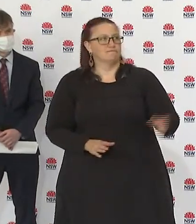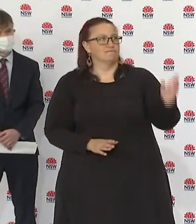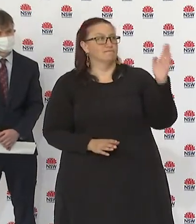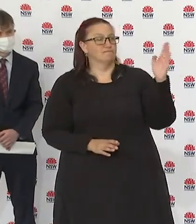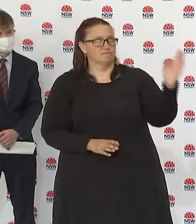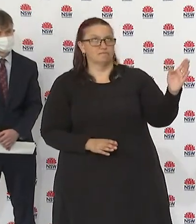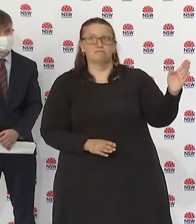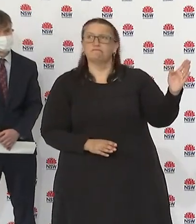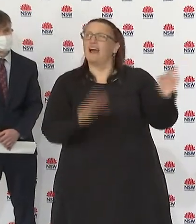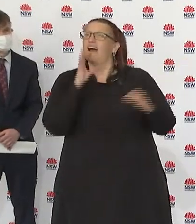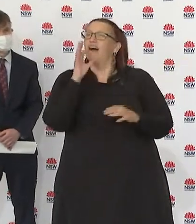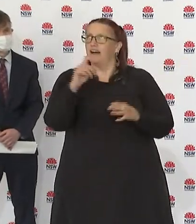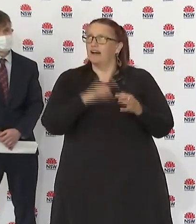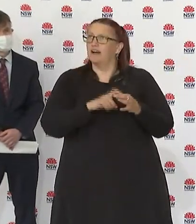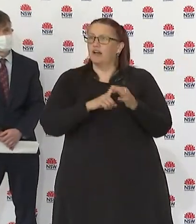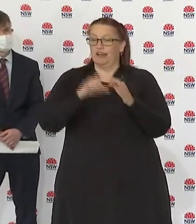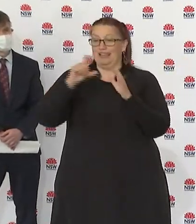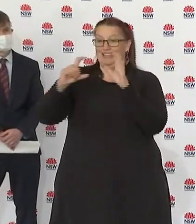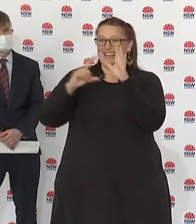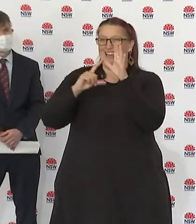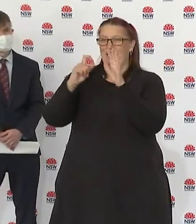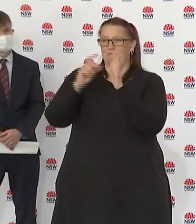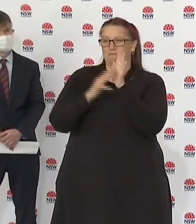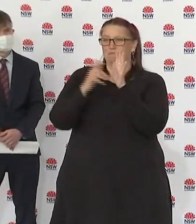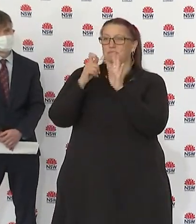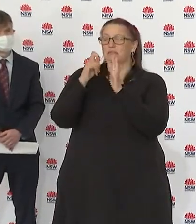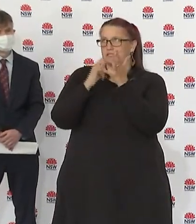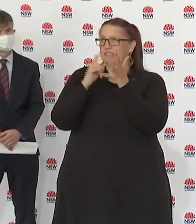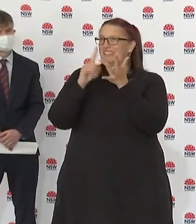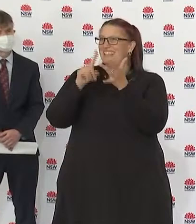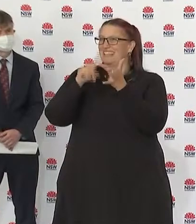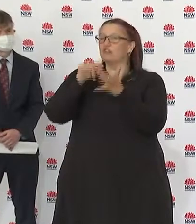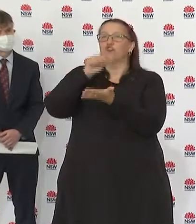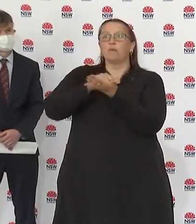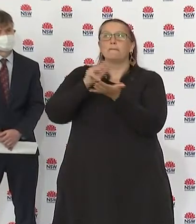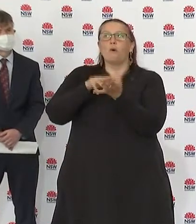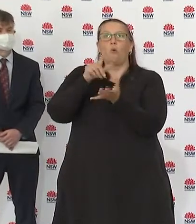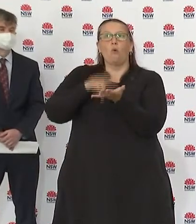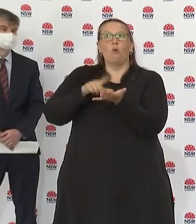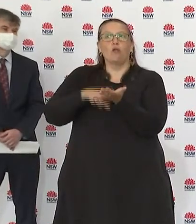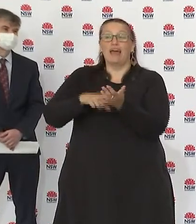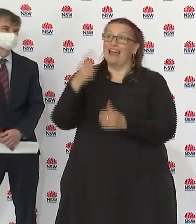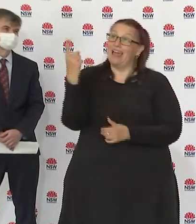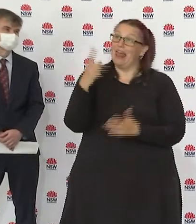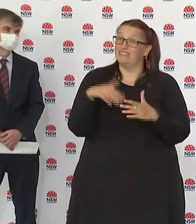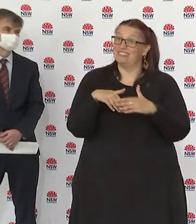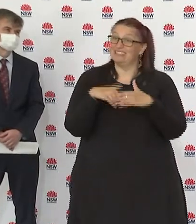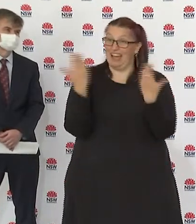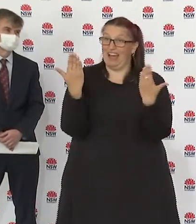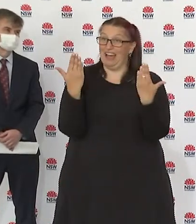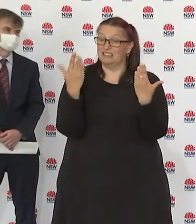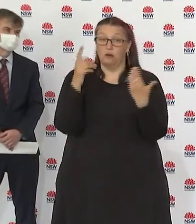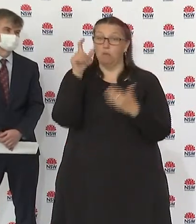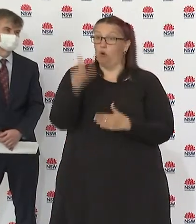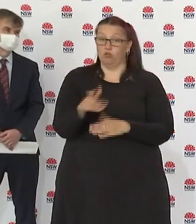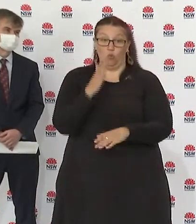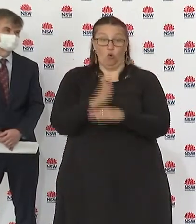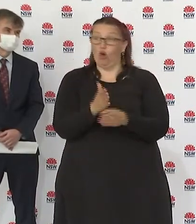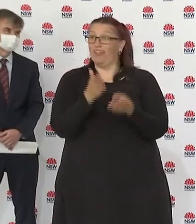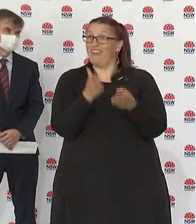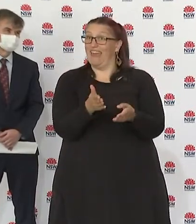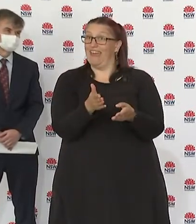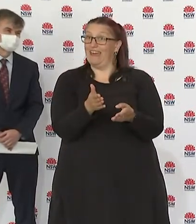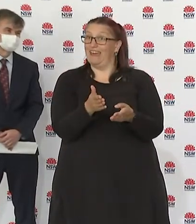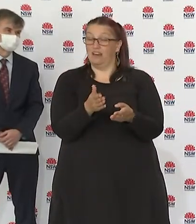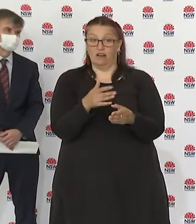I'm sorry? The Campsie Shopping Centre, an 11-day stretch of a close contact level exposure event. Was that just one